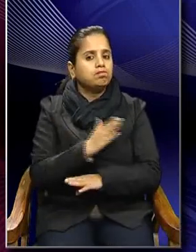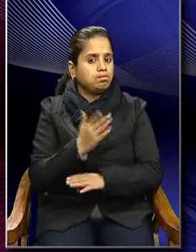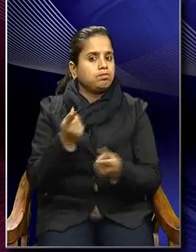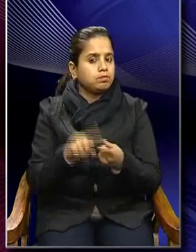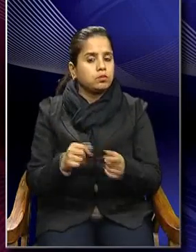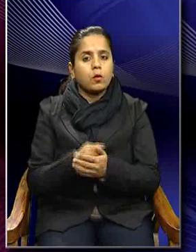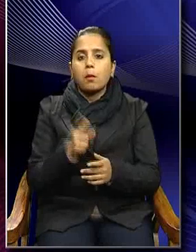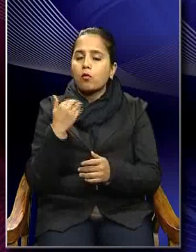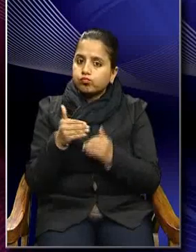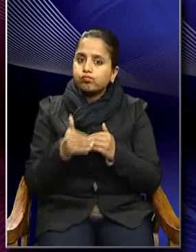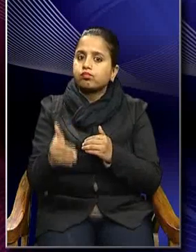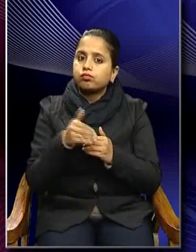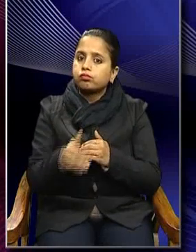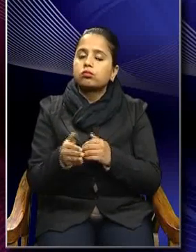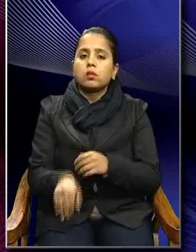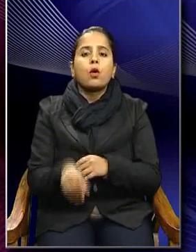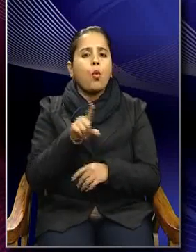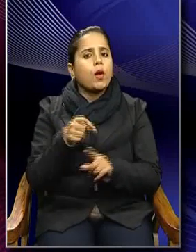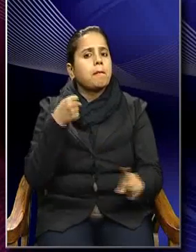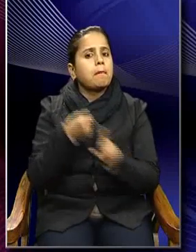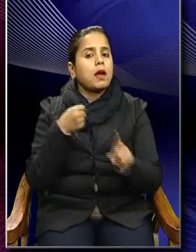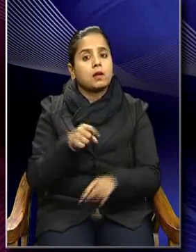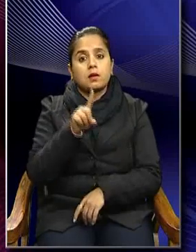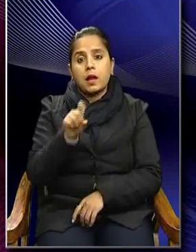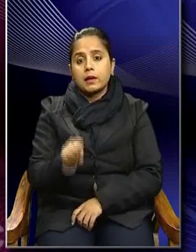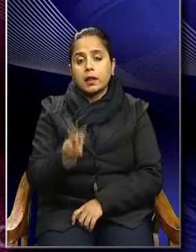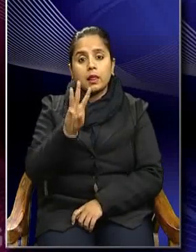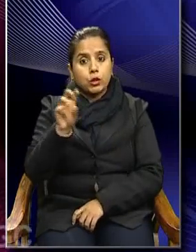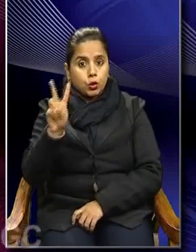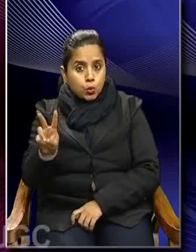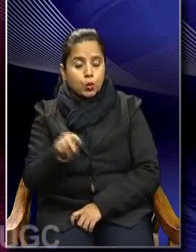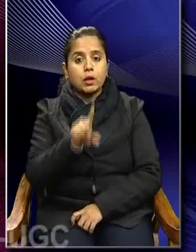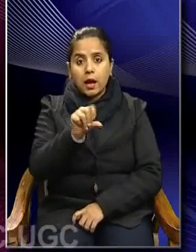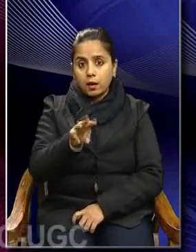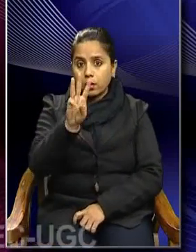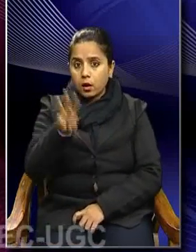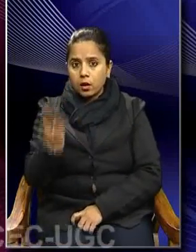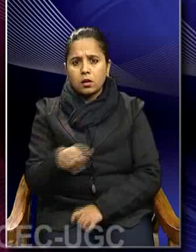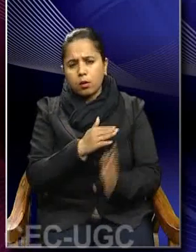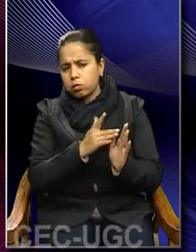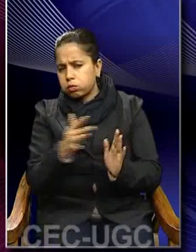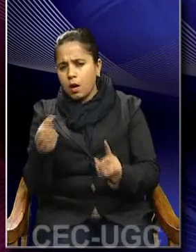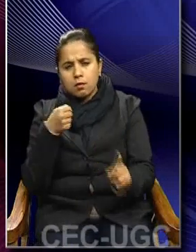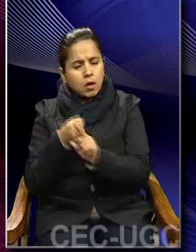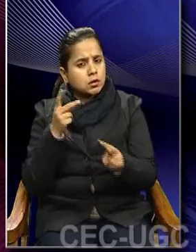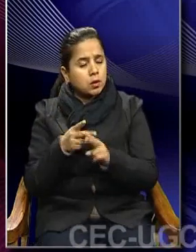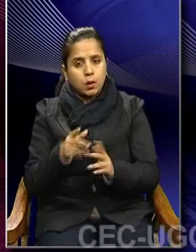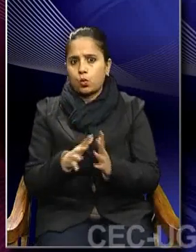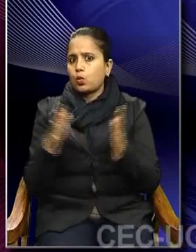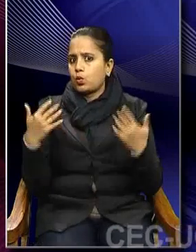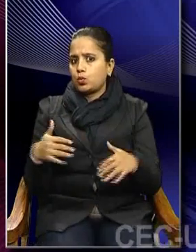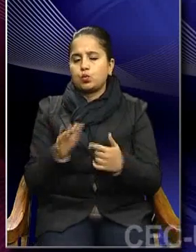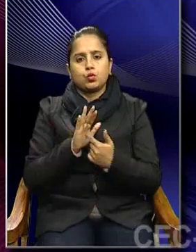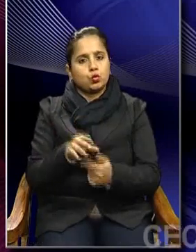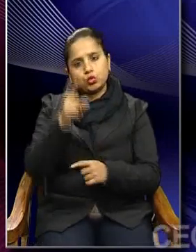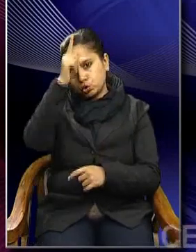which continued to have its impact up to 1932, 1933, was just too much for a liberal regime in